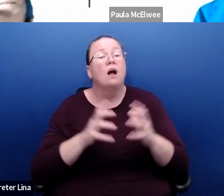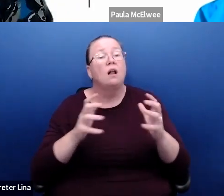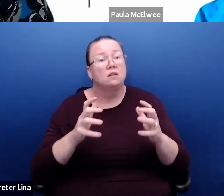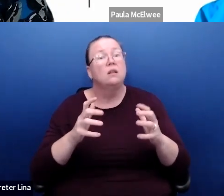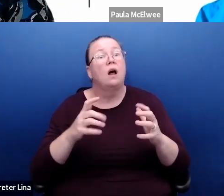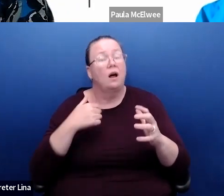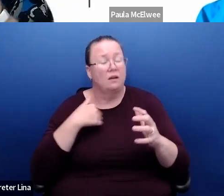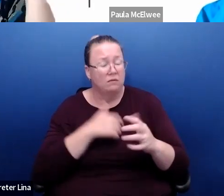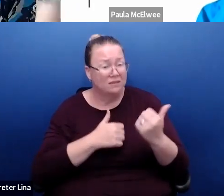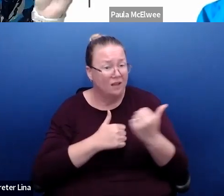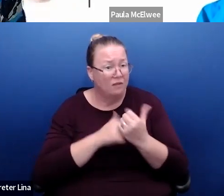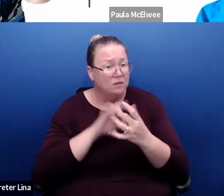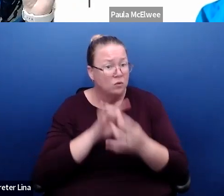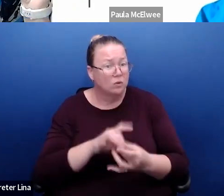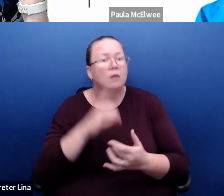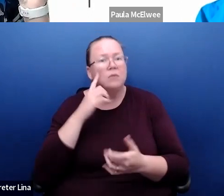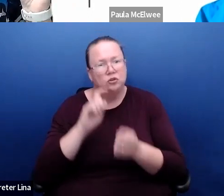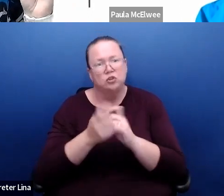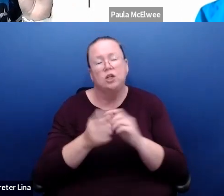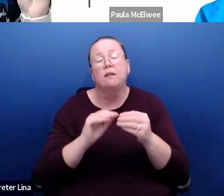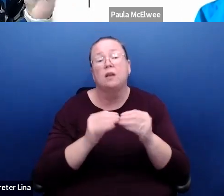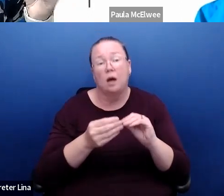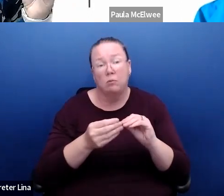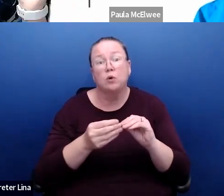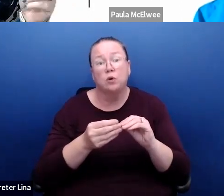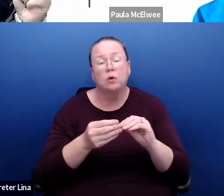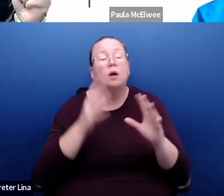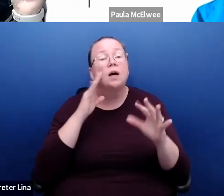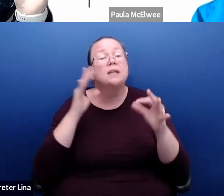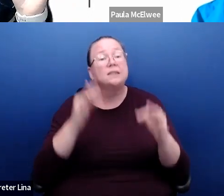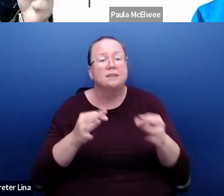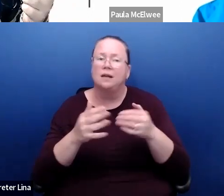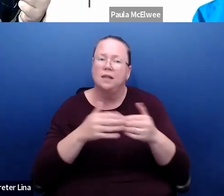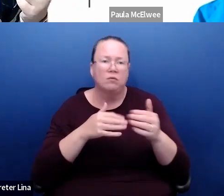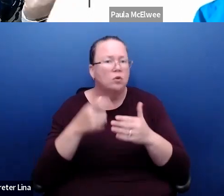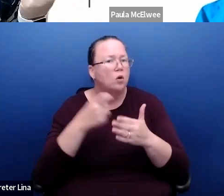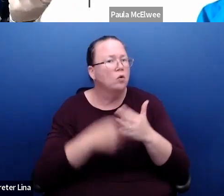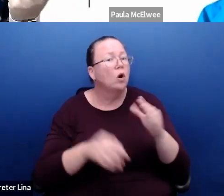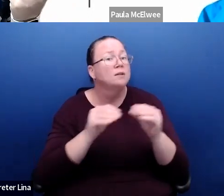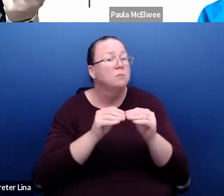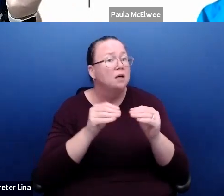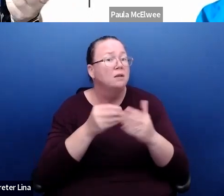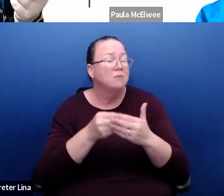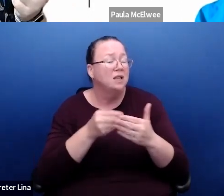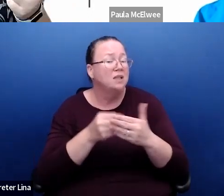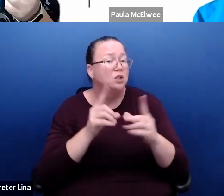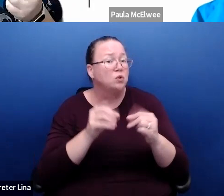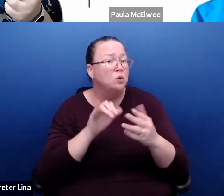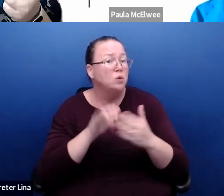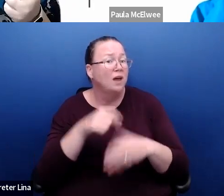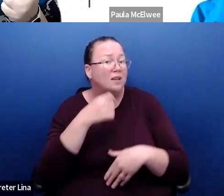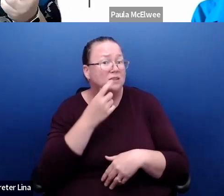lot of advocacy around it because they changed the number. But they decided that even though it costs money to do that and tell people,